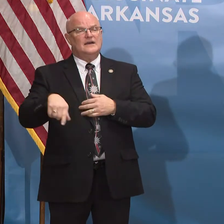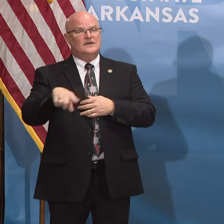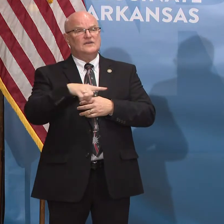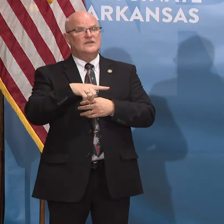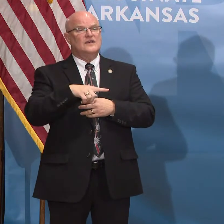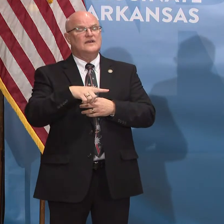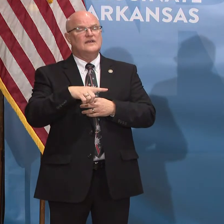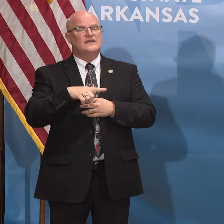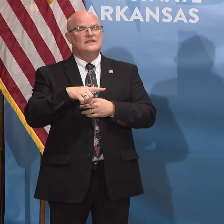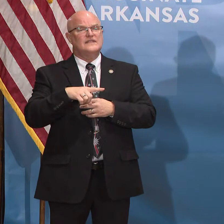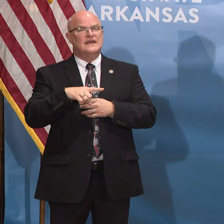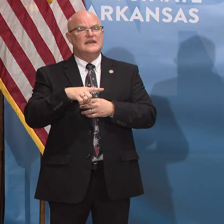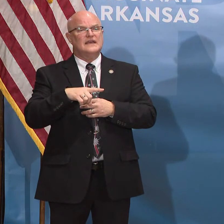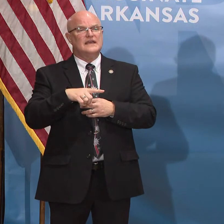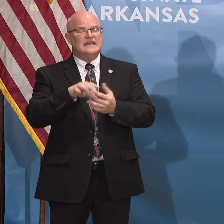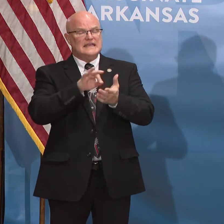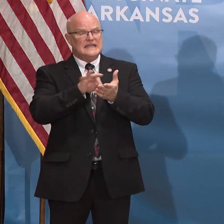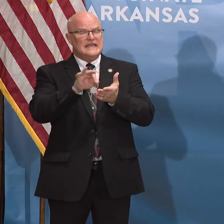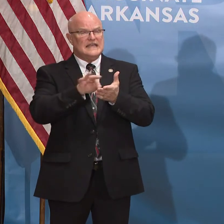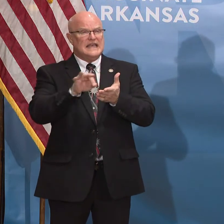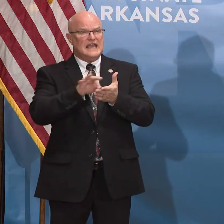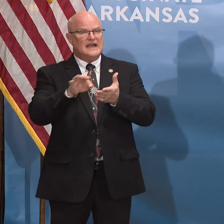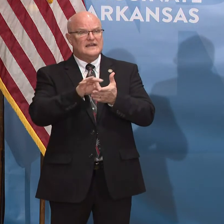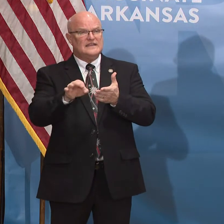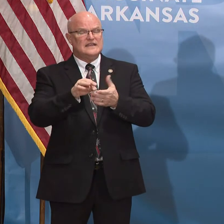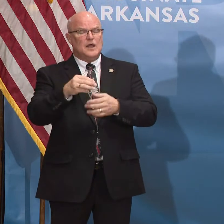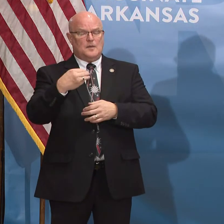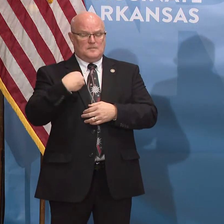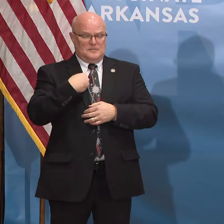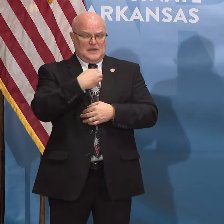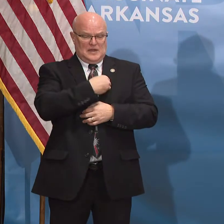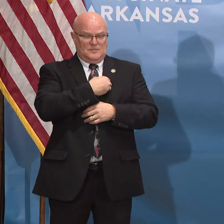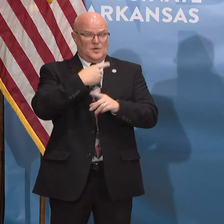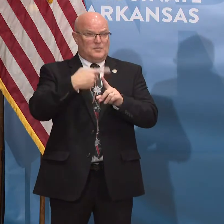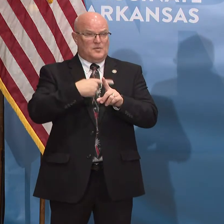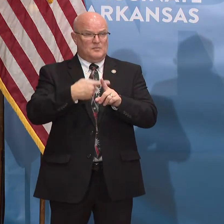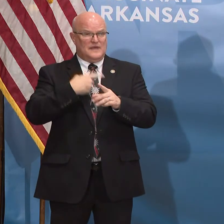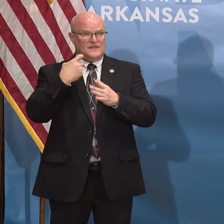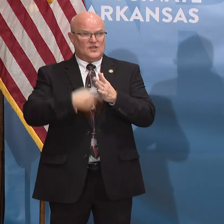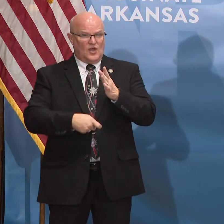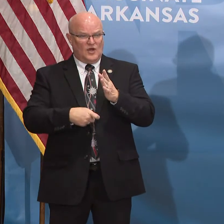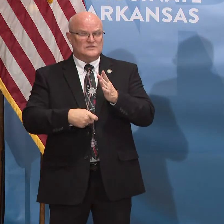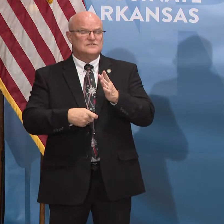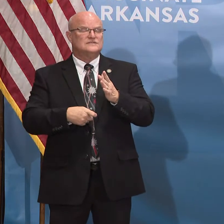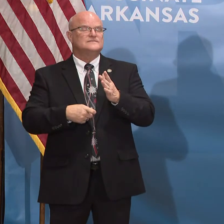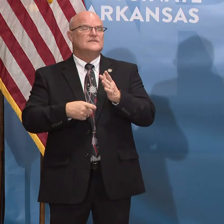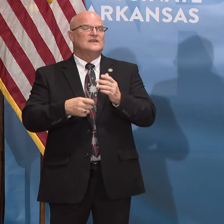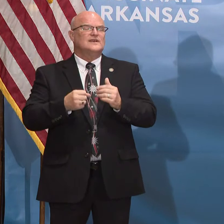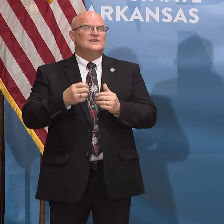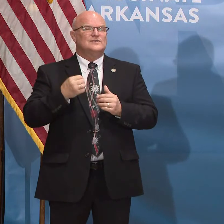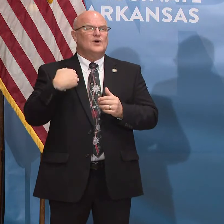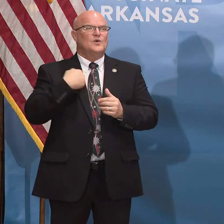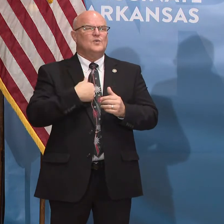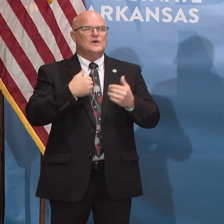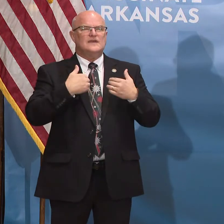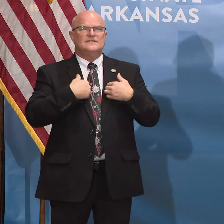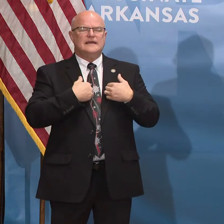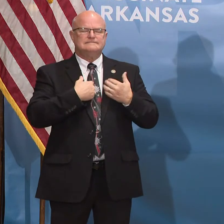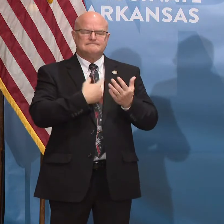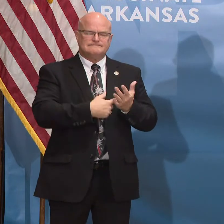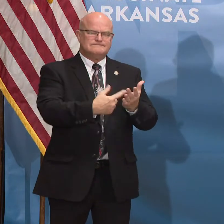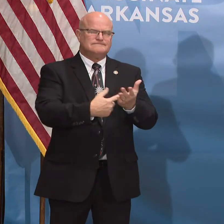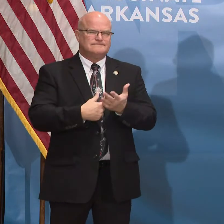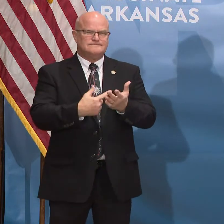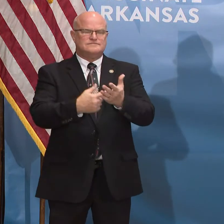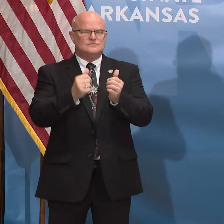they get counted in the per member per month cost towards budget neutrality? We've had great discussions